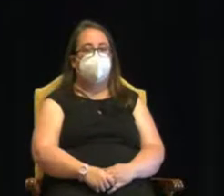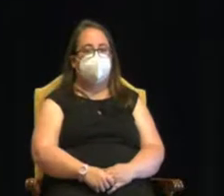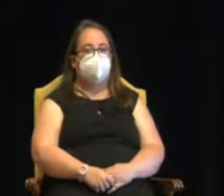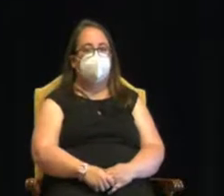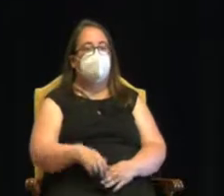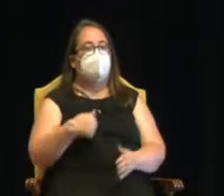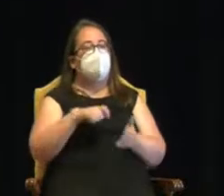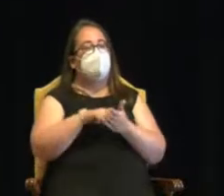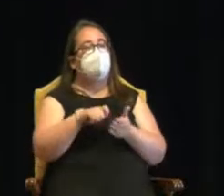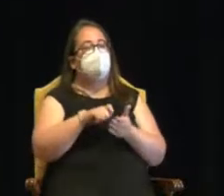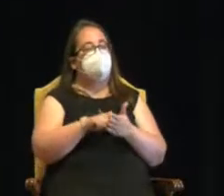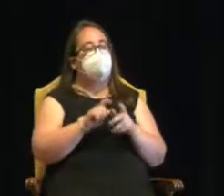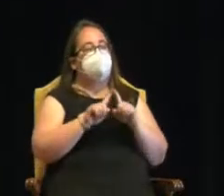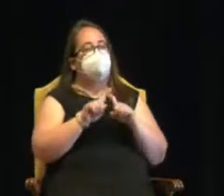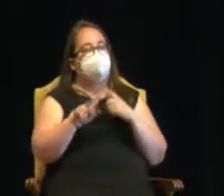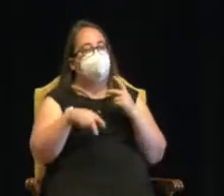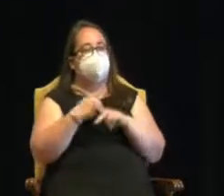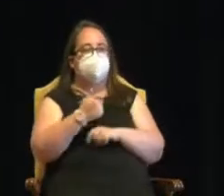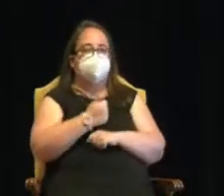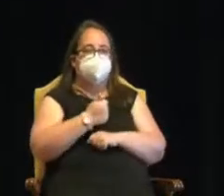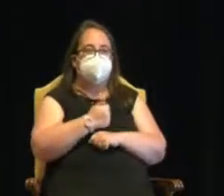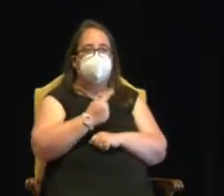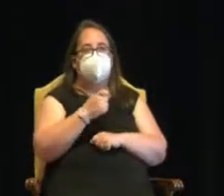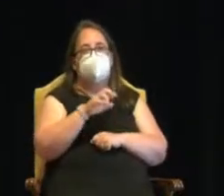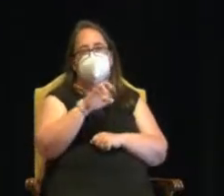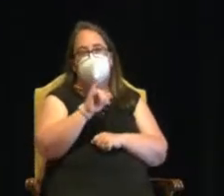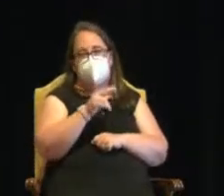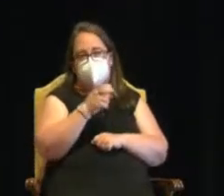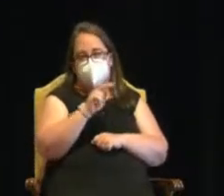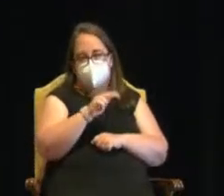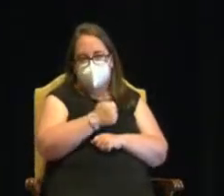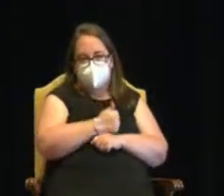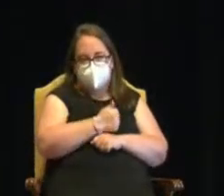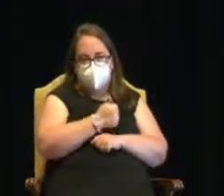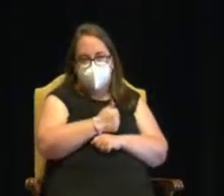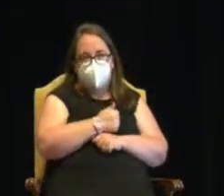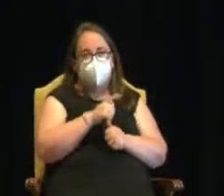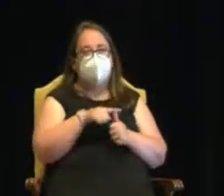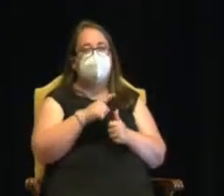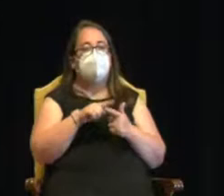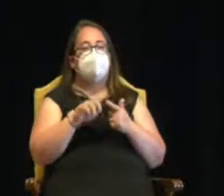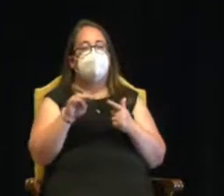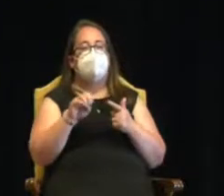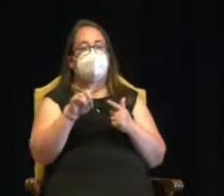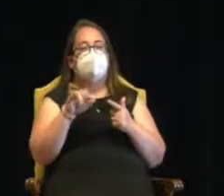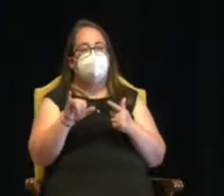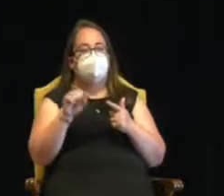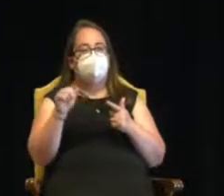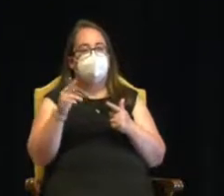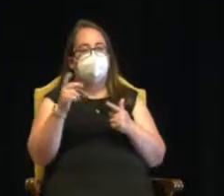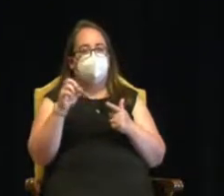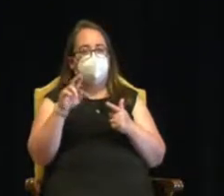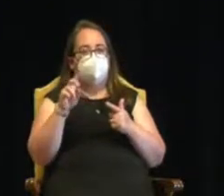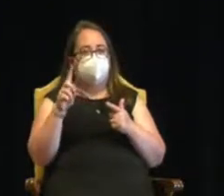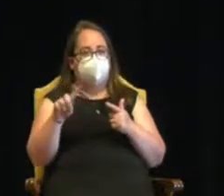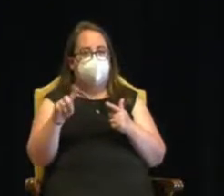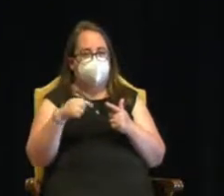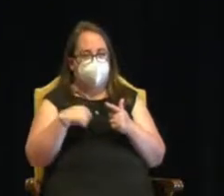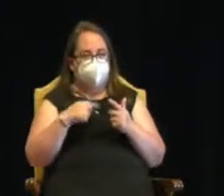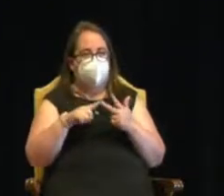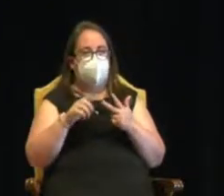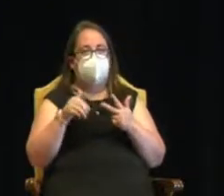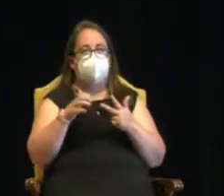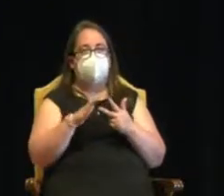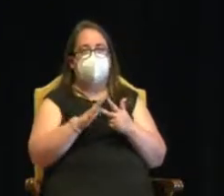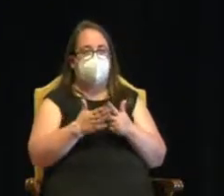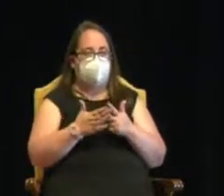various iterations of myself. So Jerry Anderson was me. Maddie Schwartz was me. My next novel,